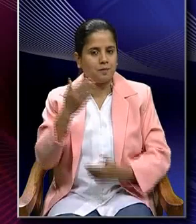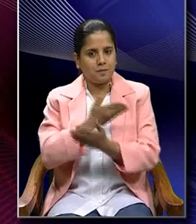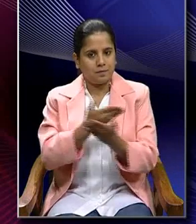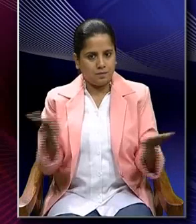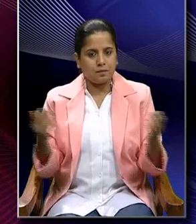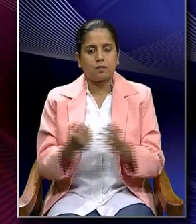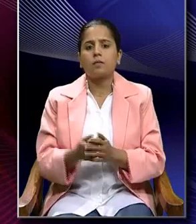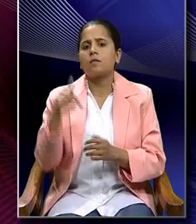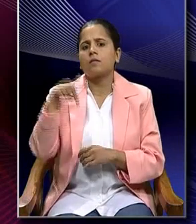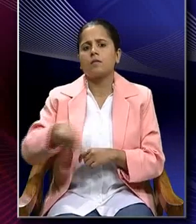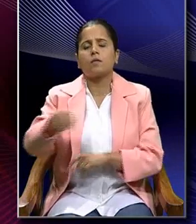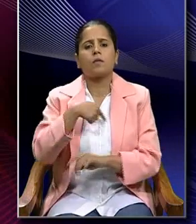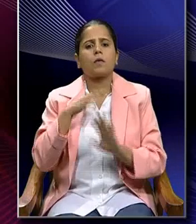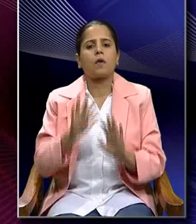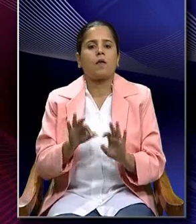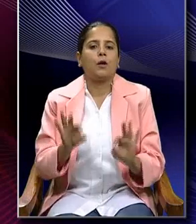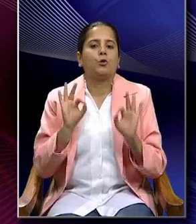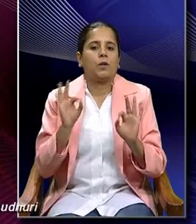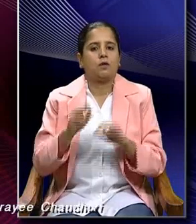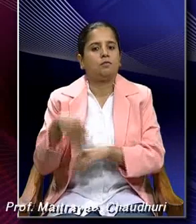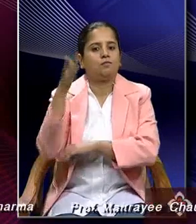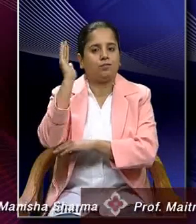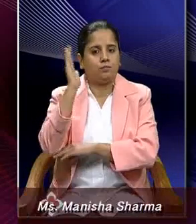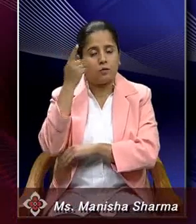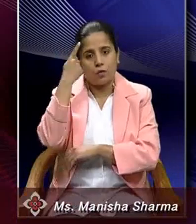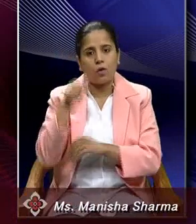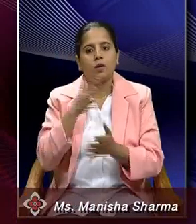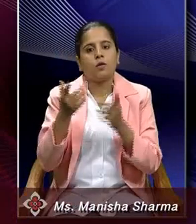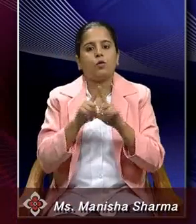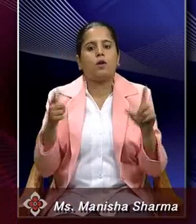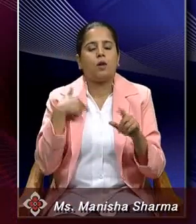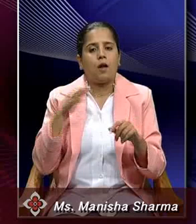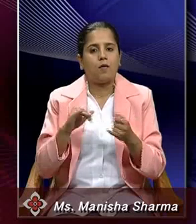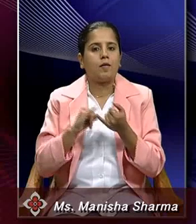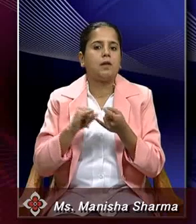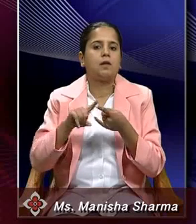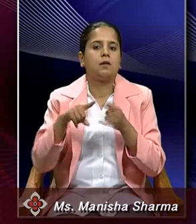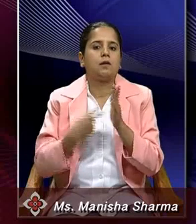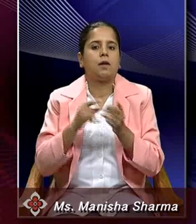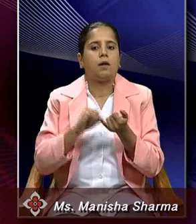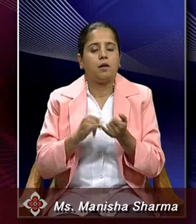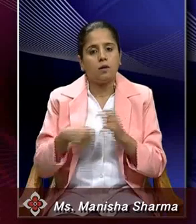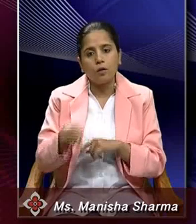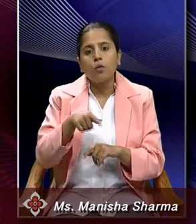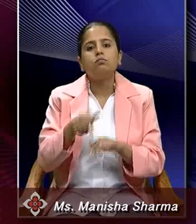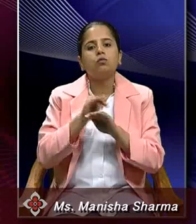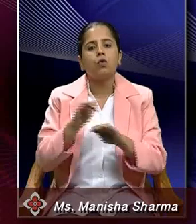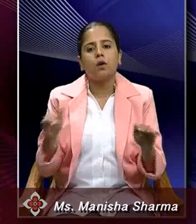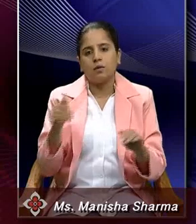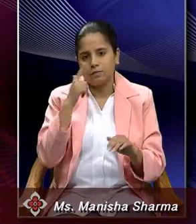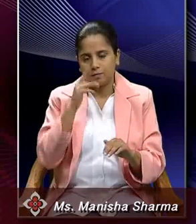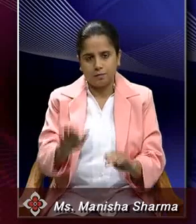everybody. Today we are having a special lecture for the sign language series on the girl child. I